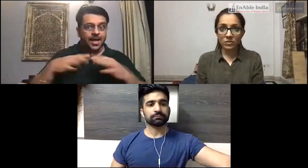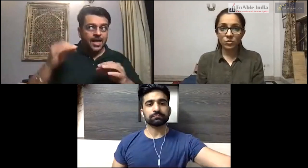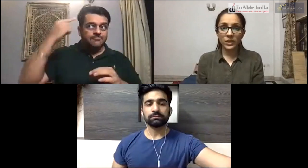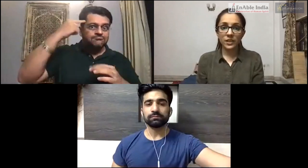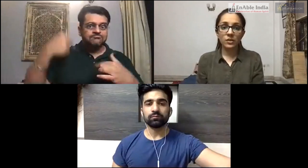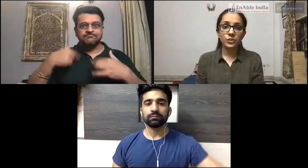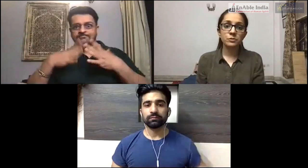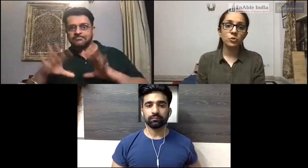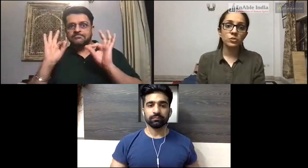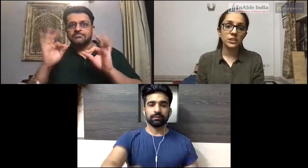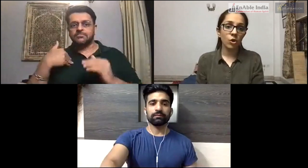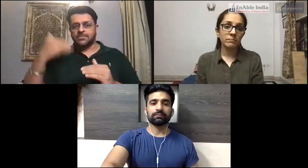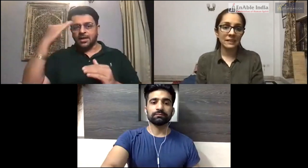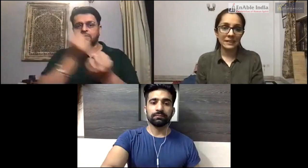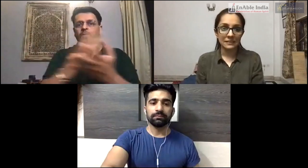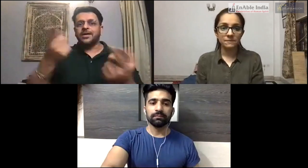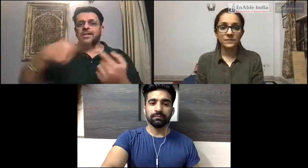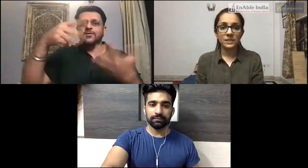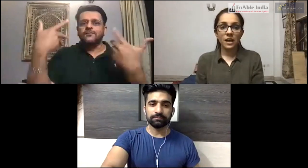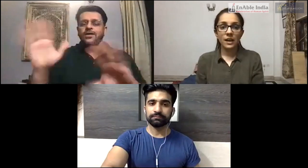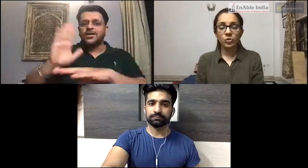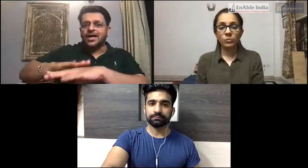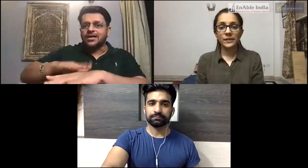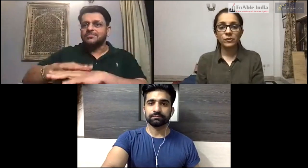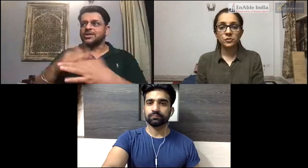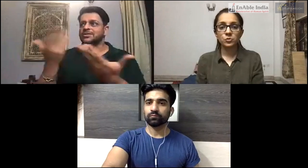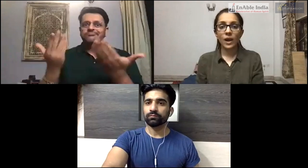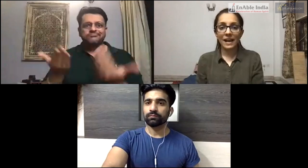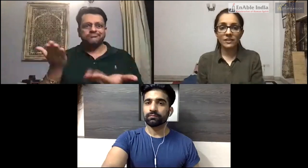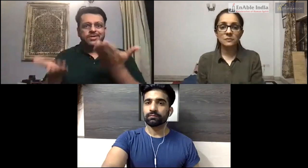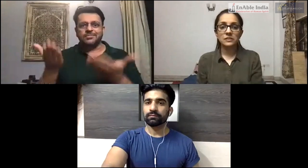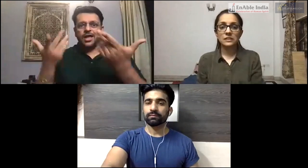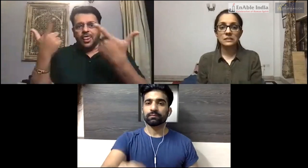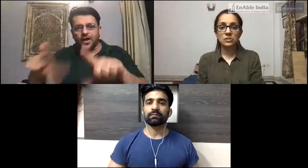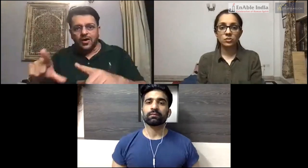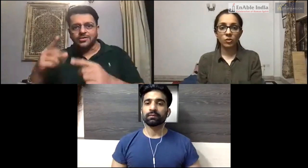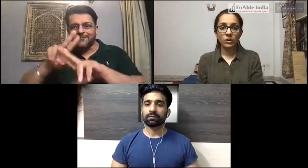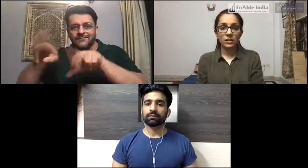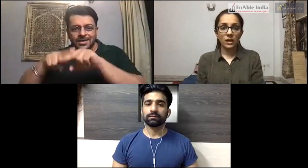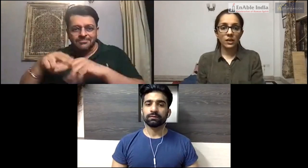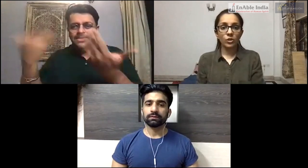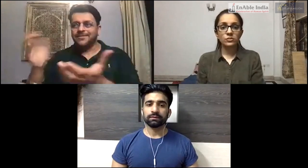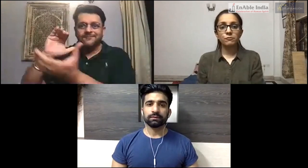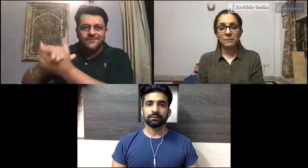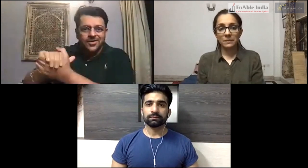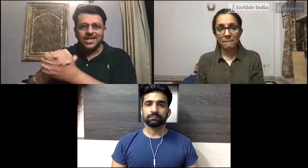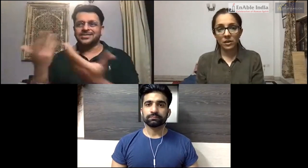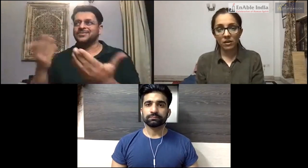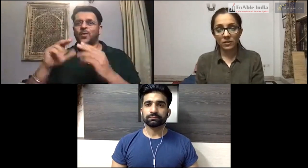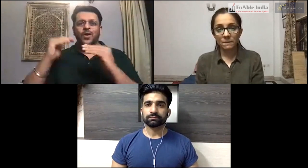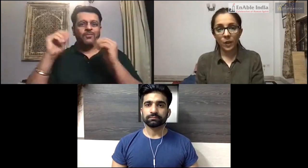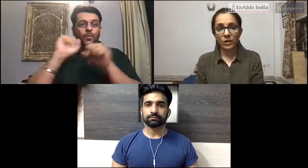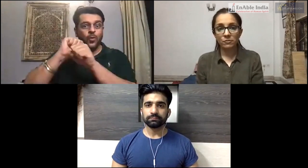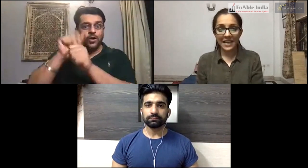today we are going to be focusing on mental health. I know many of you have experienced, a loss of family